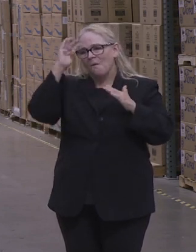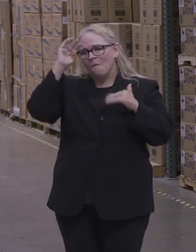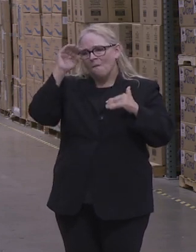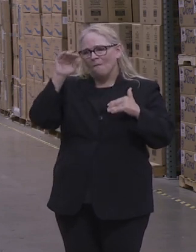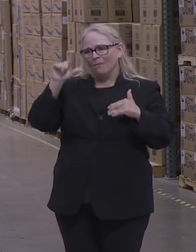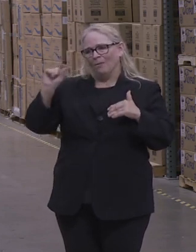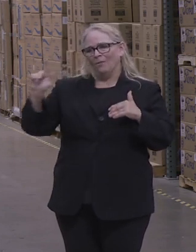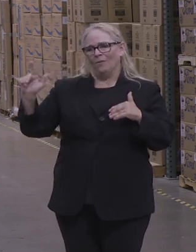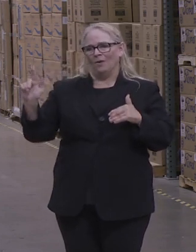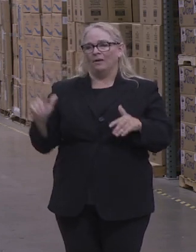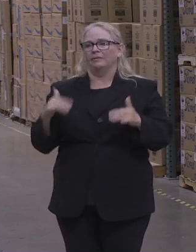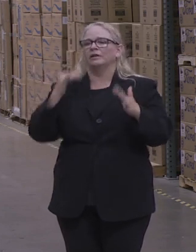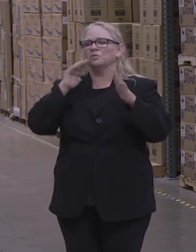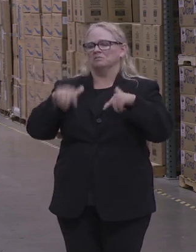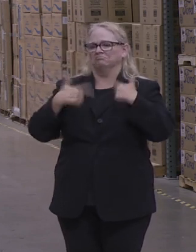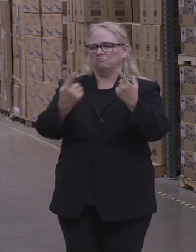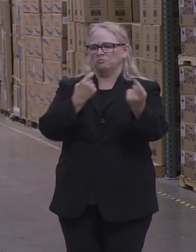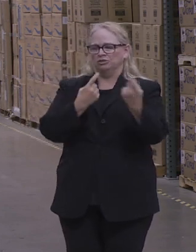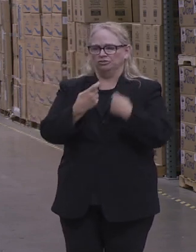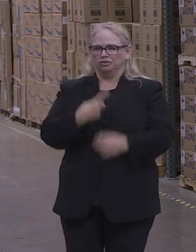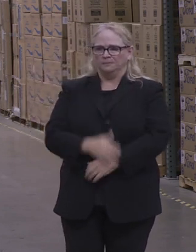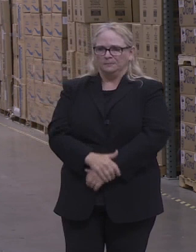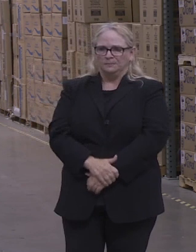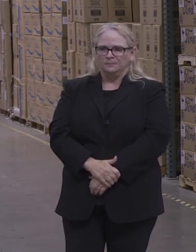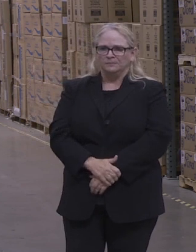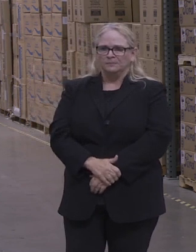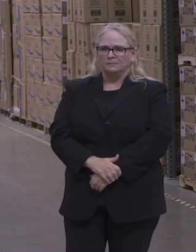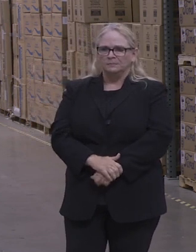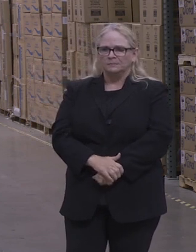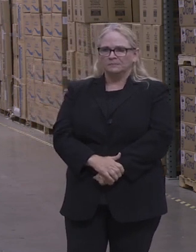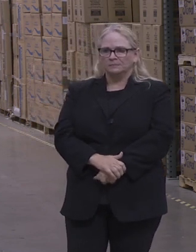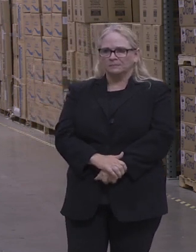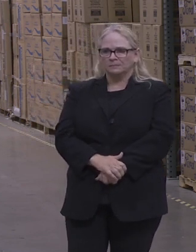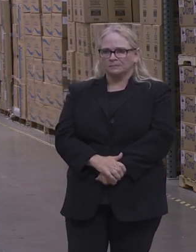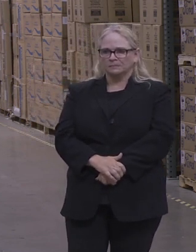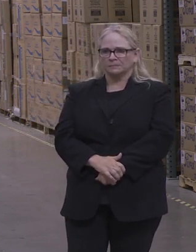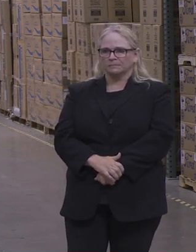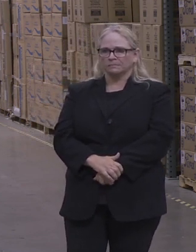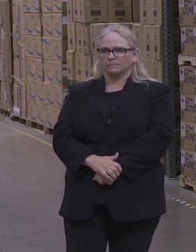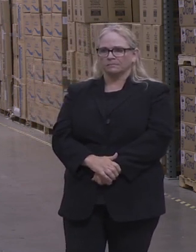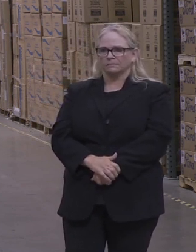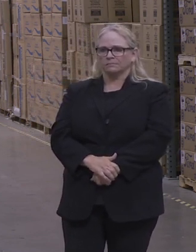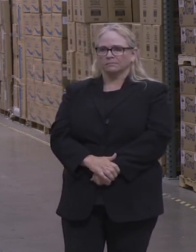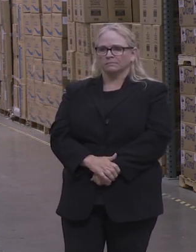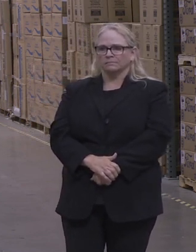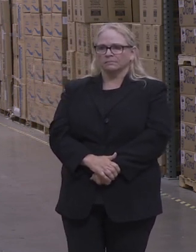always happy to take any questions. Jeremy White, Politico.